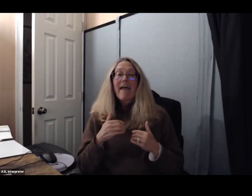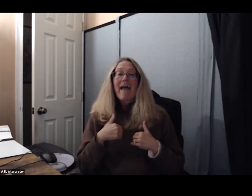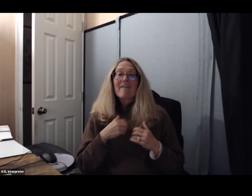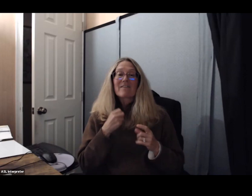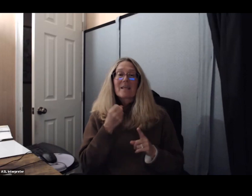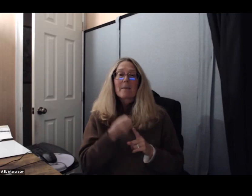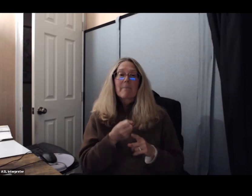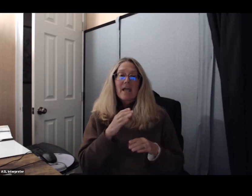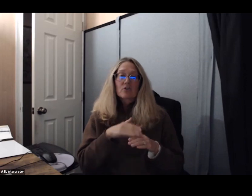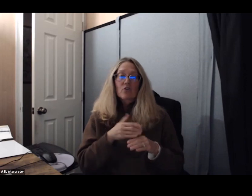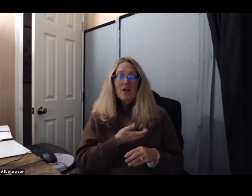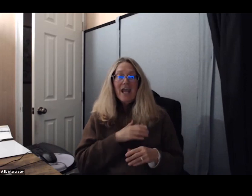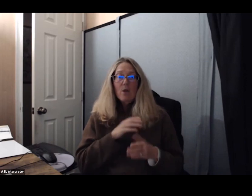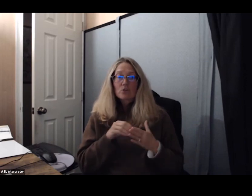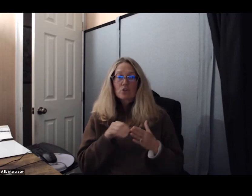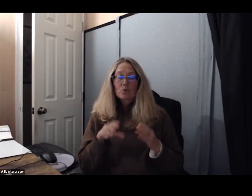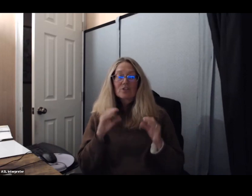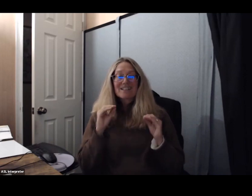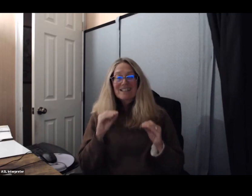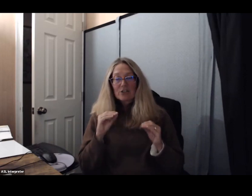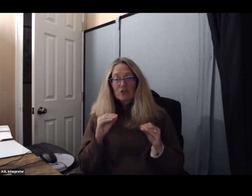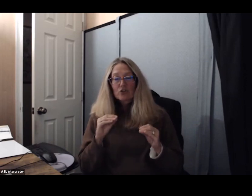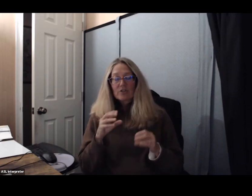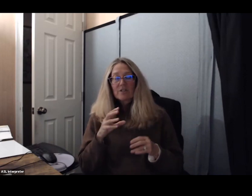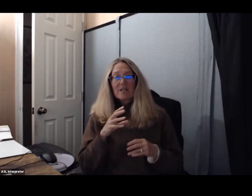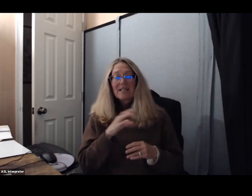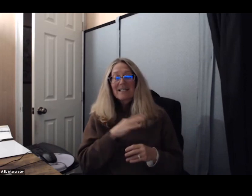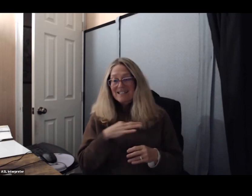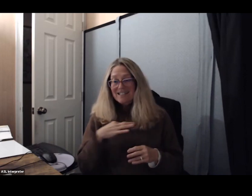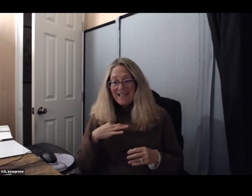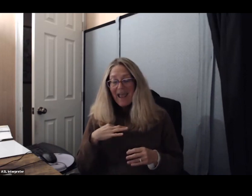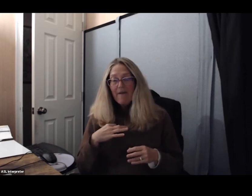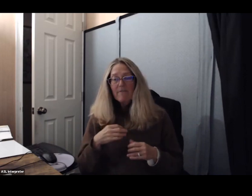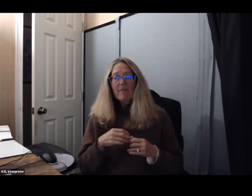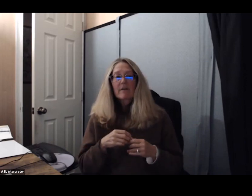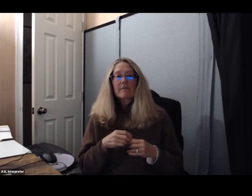impacts on our students, our teachers, our staff.